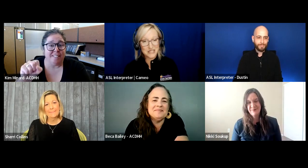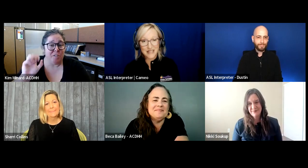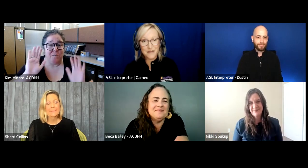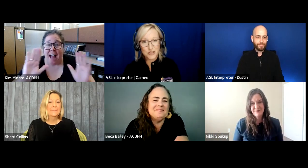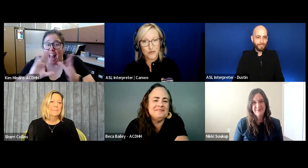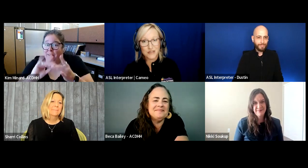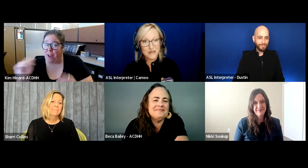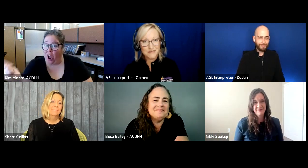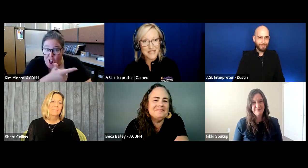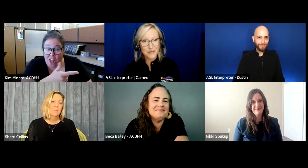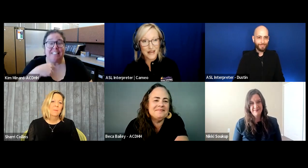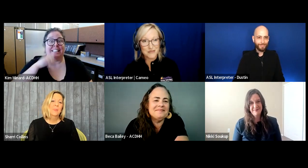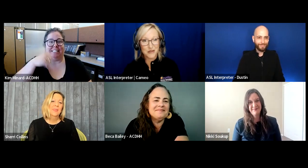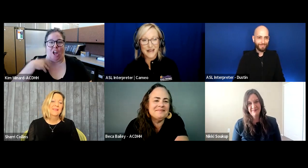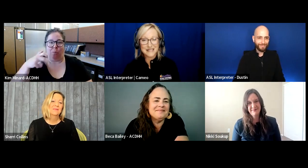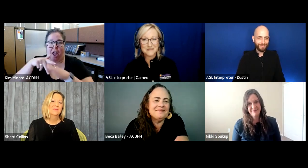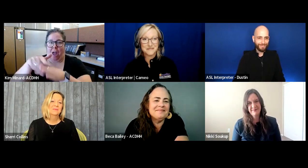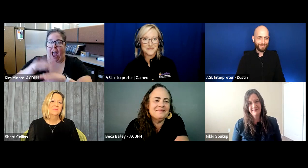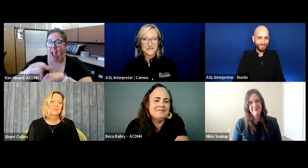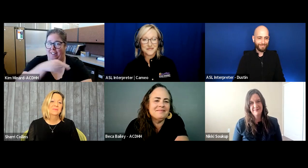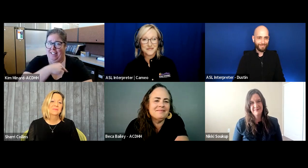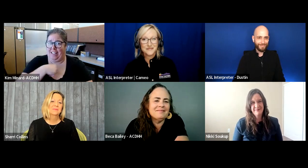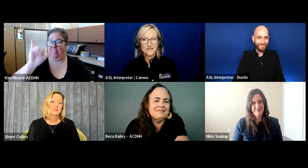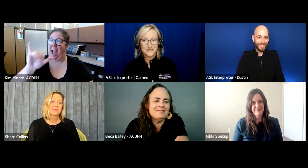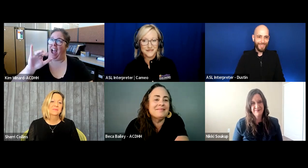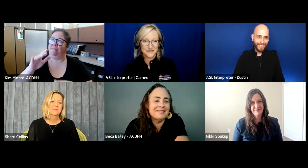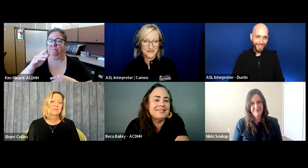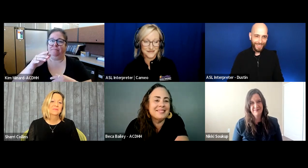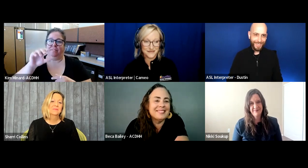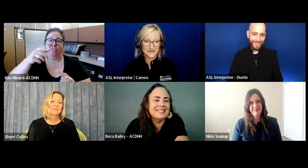I'm so thrilled to be celebrating this with you guys.